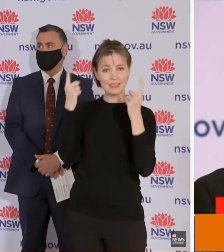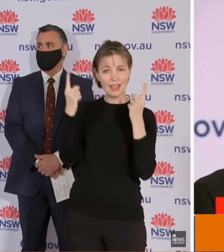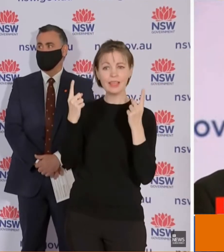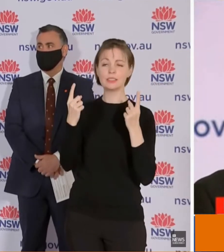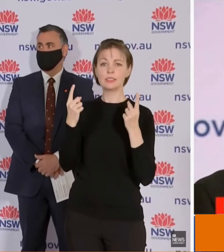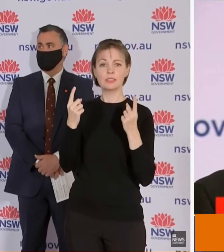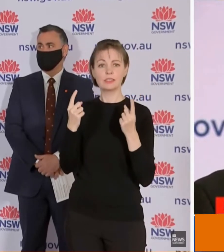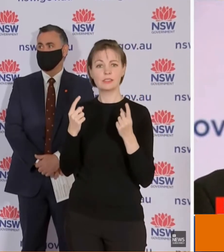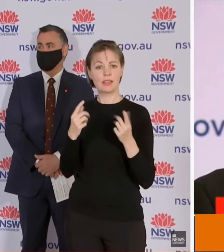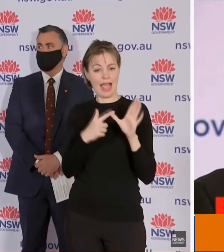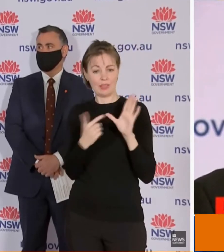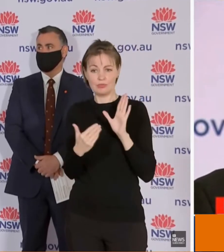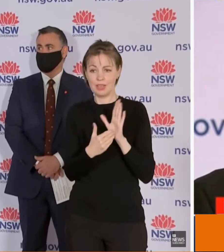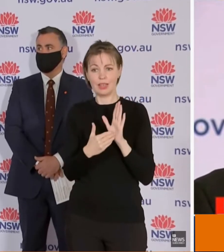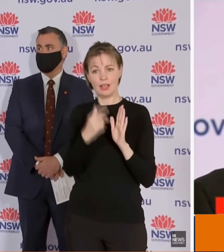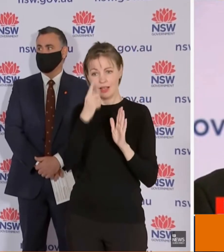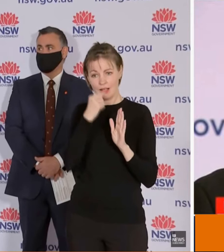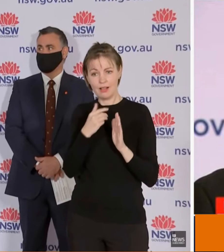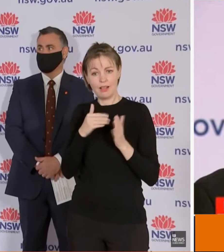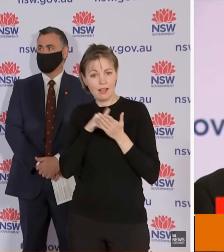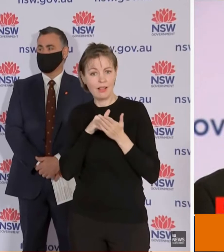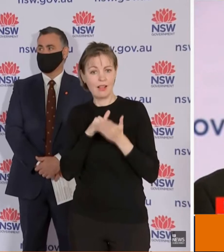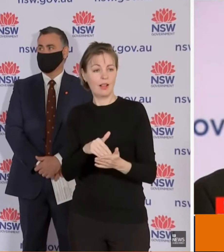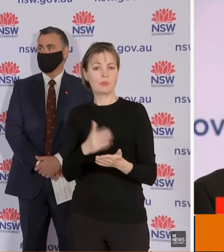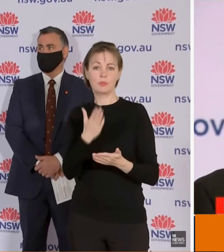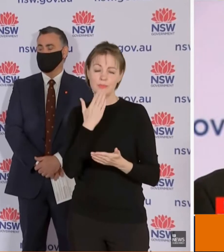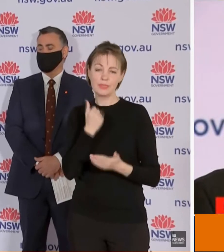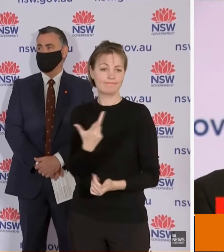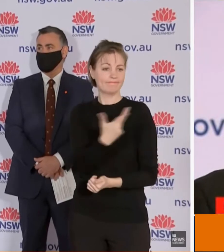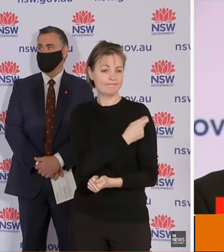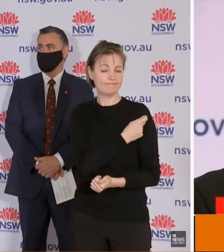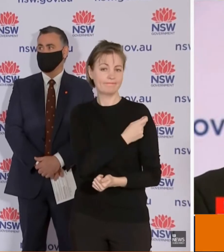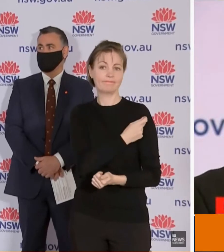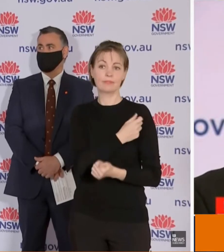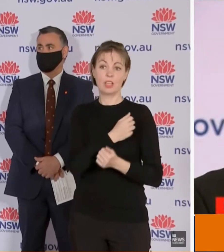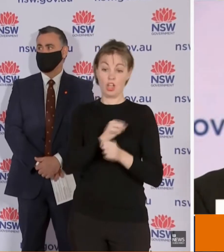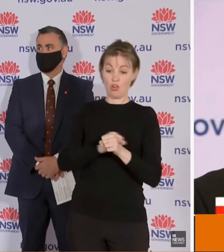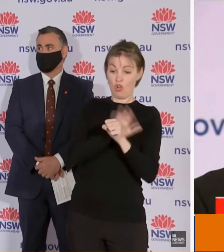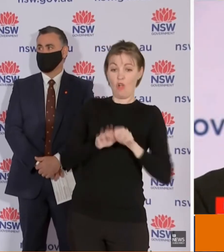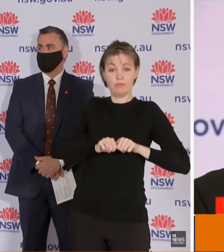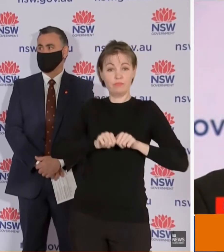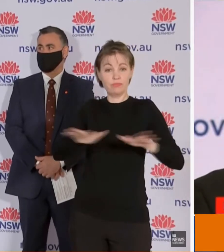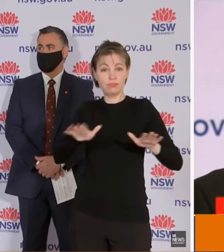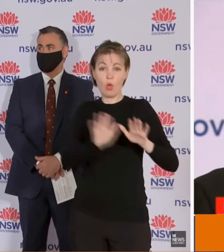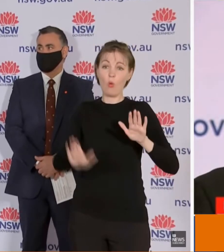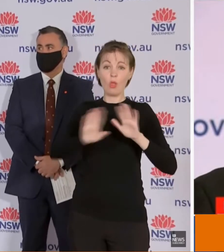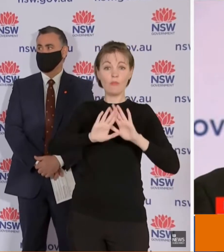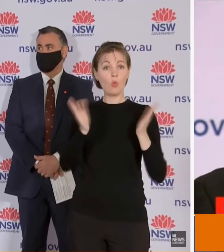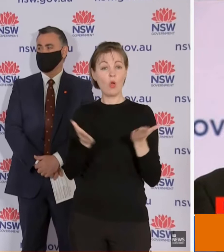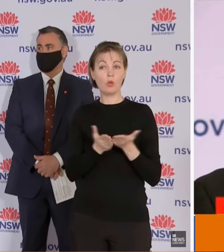day, it's a worldwide pandemic. Let's just get real about this. It's a worldwide pandemic. The federal government's doing their damnedest to get the